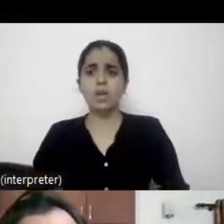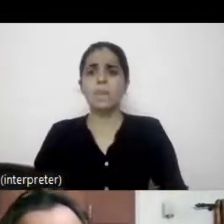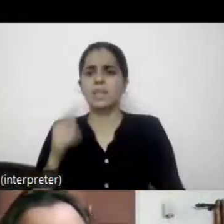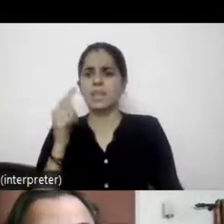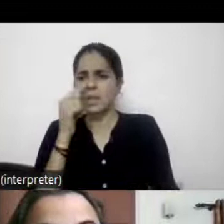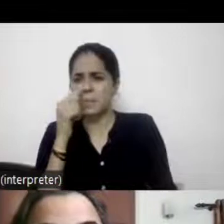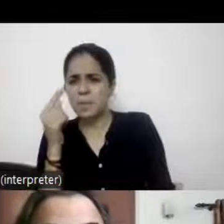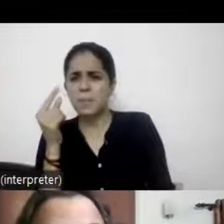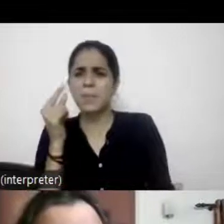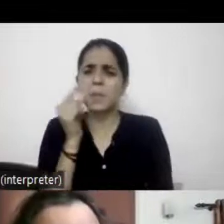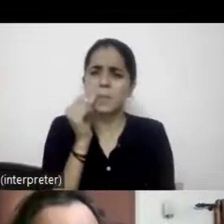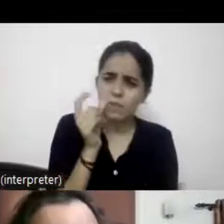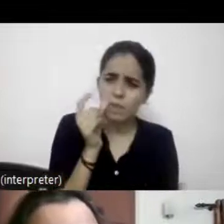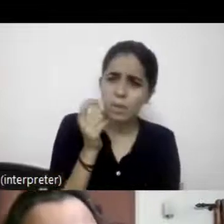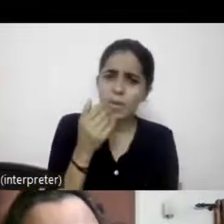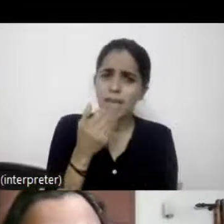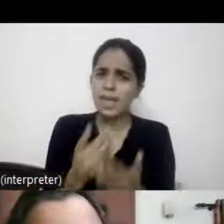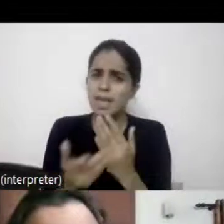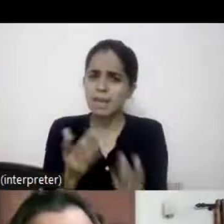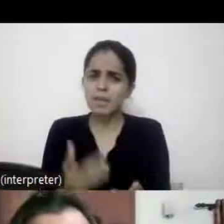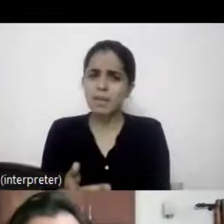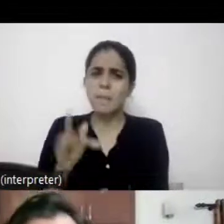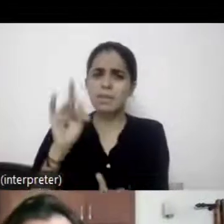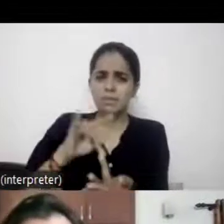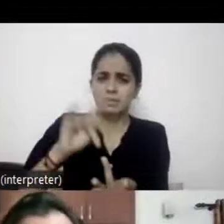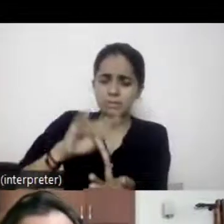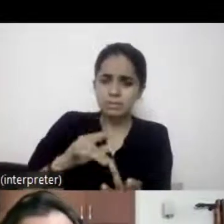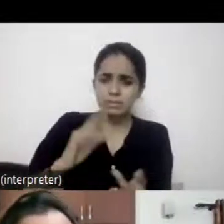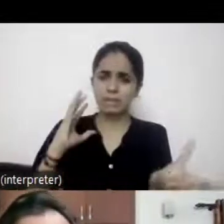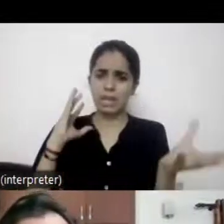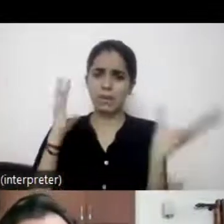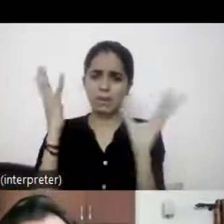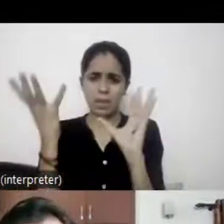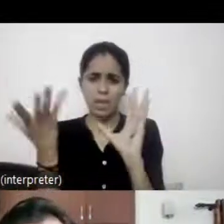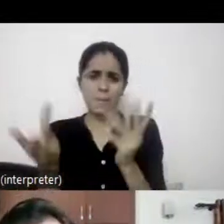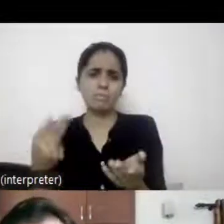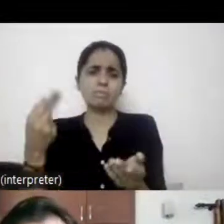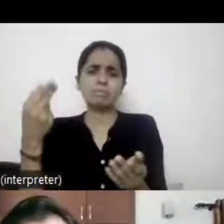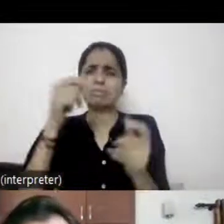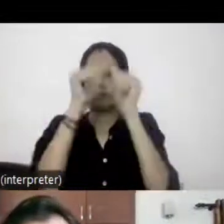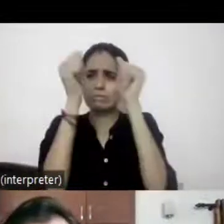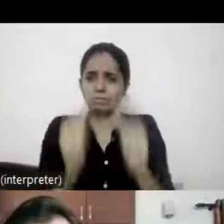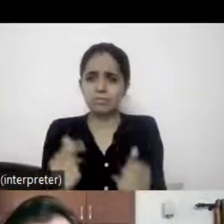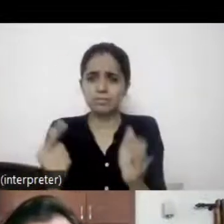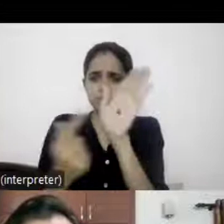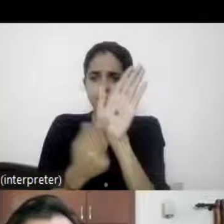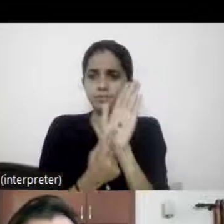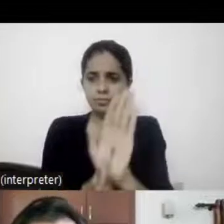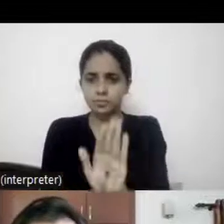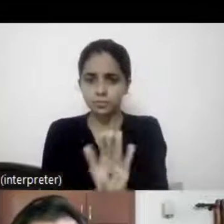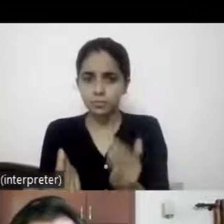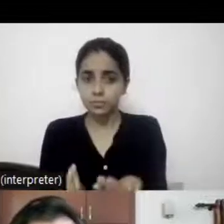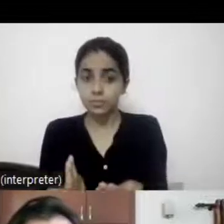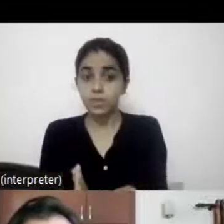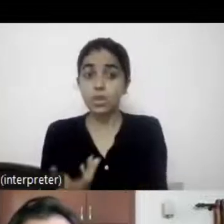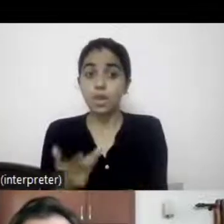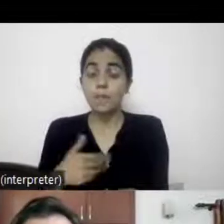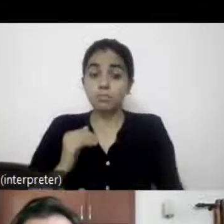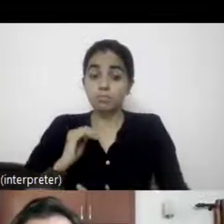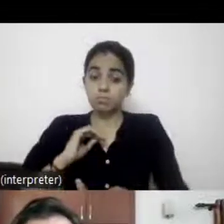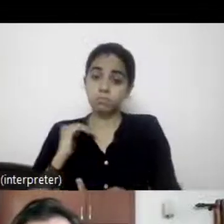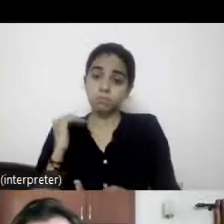sexually gendered, ethnically middle world is created in symbolic form and then